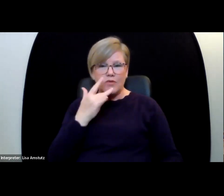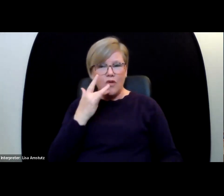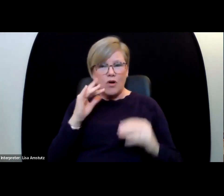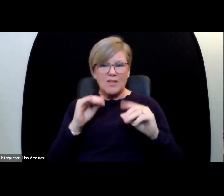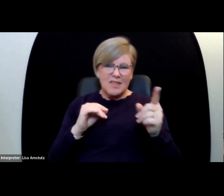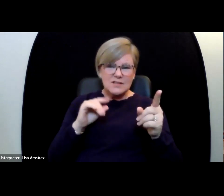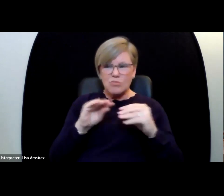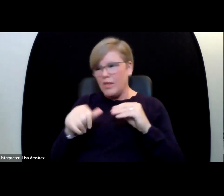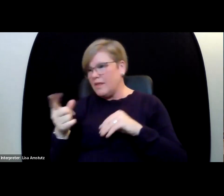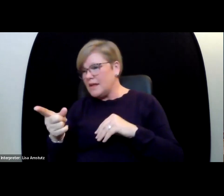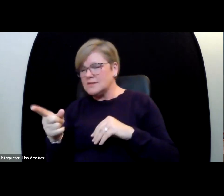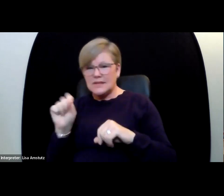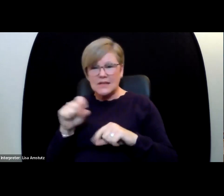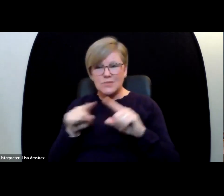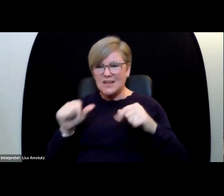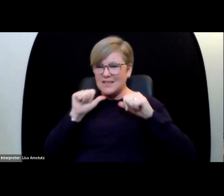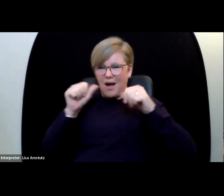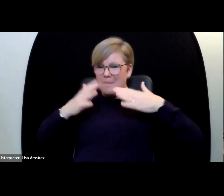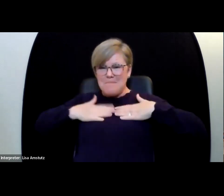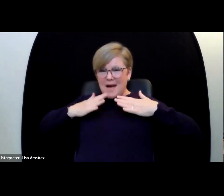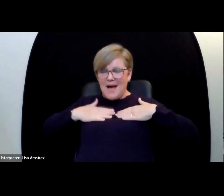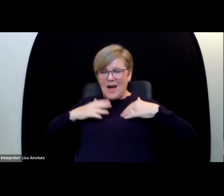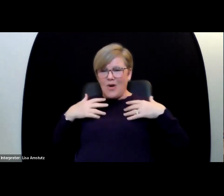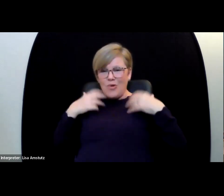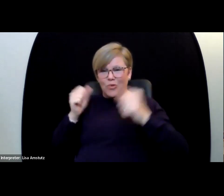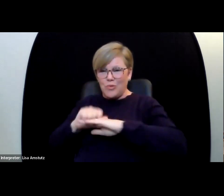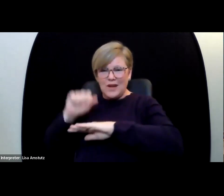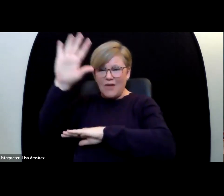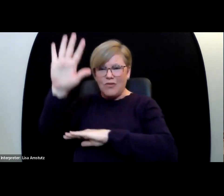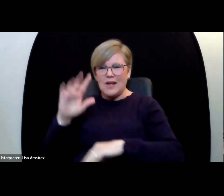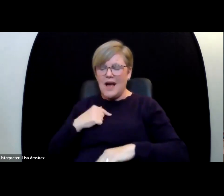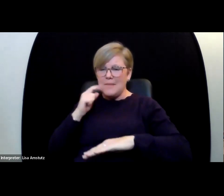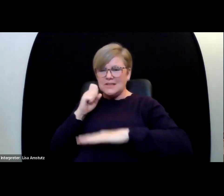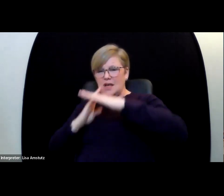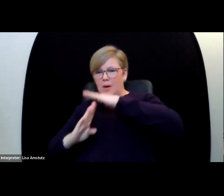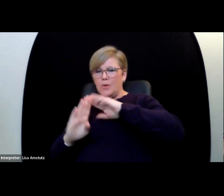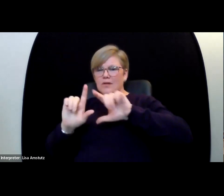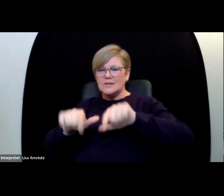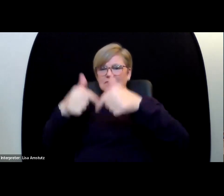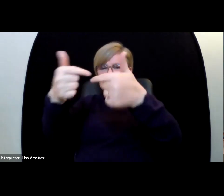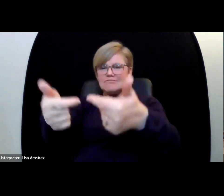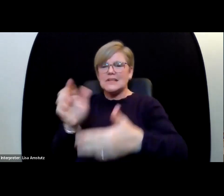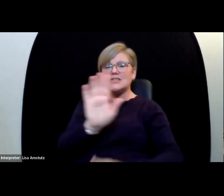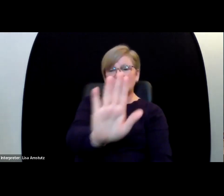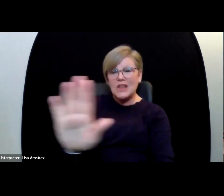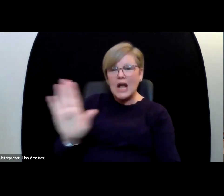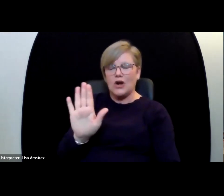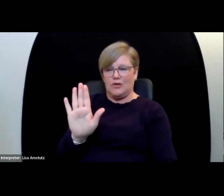it's not my recovery. I have to be humble enough to let it be theirs. And that's usually a good place to start.